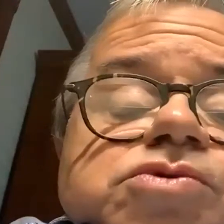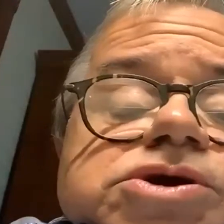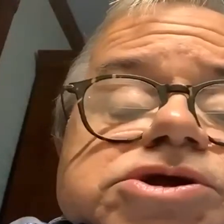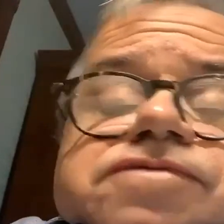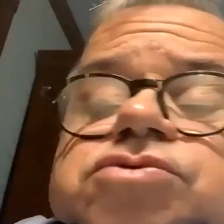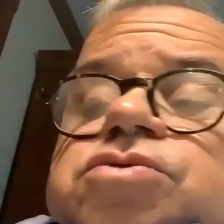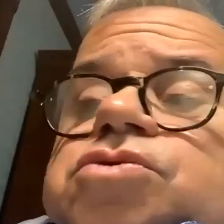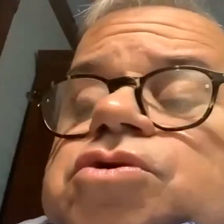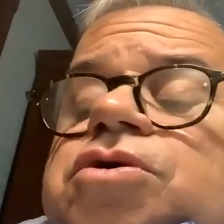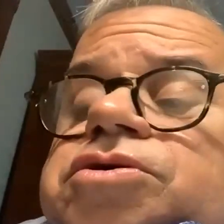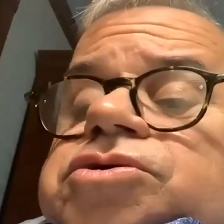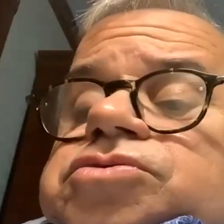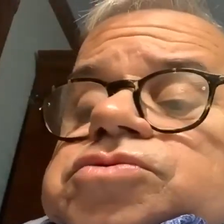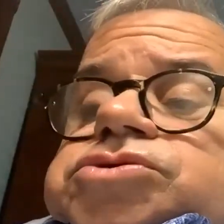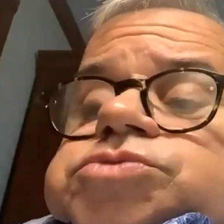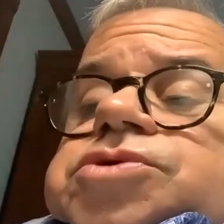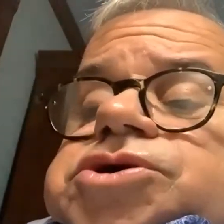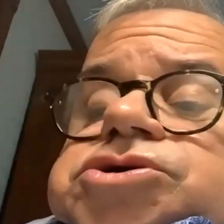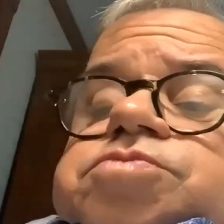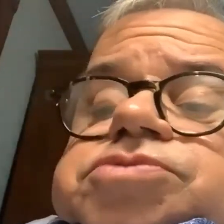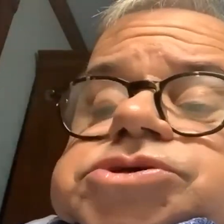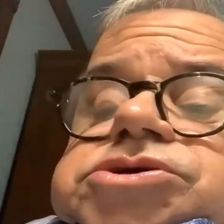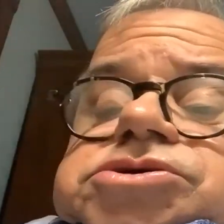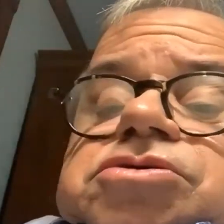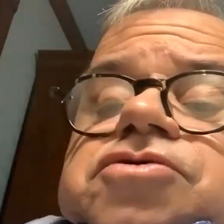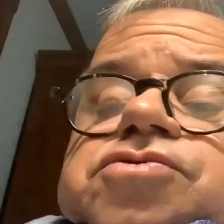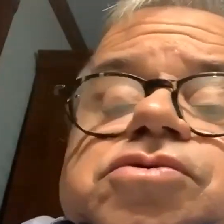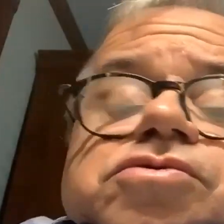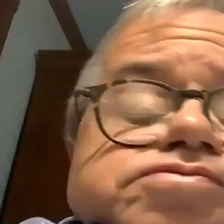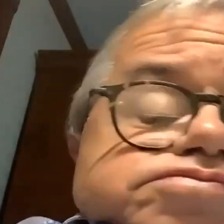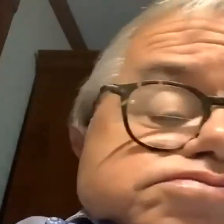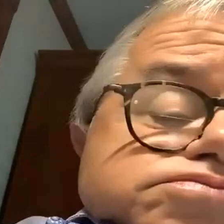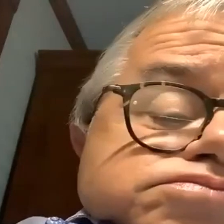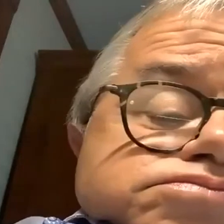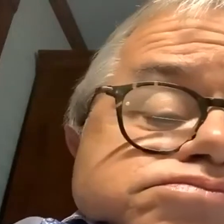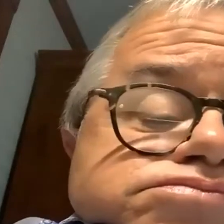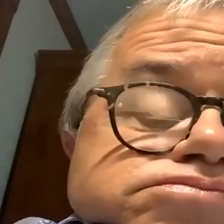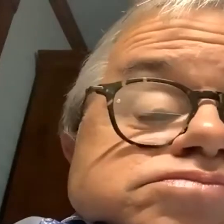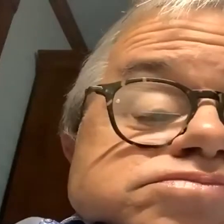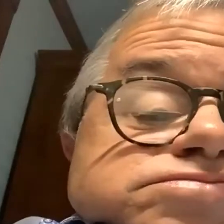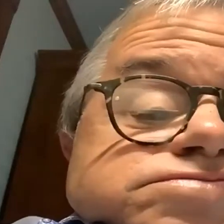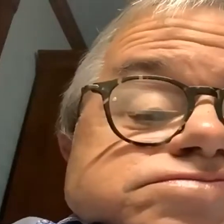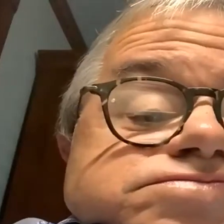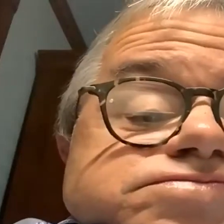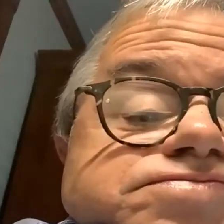ask Rosemary to give us a roll call. Rosemary, can you please call the roll?